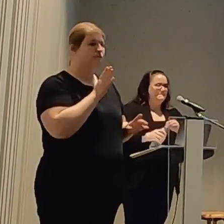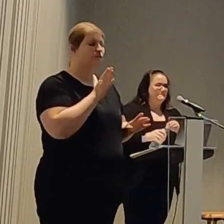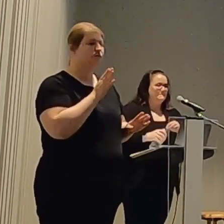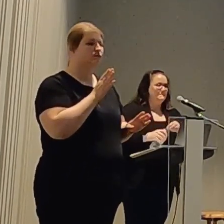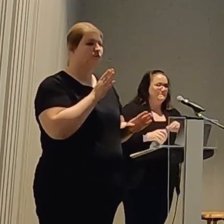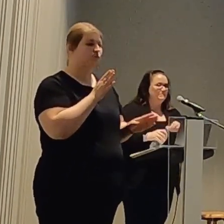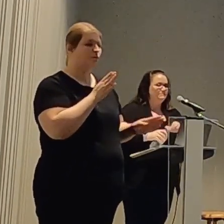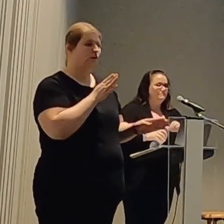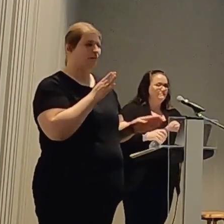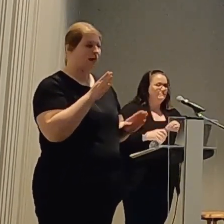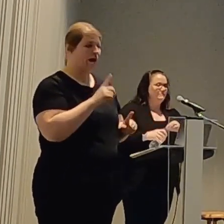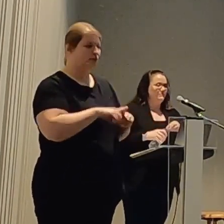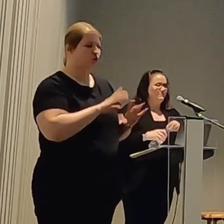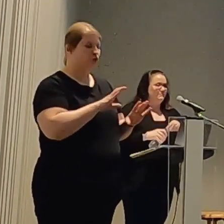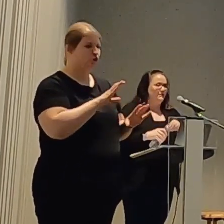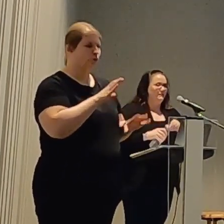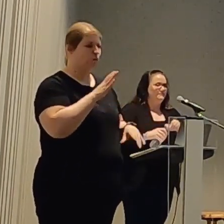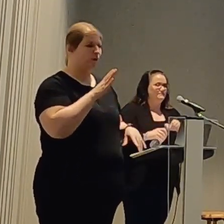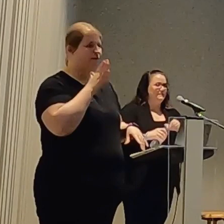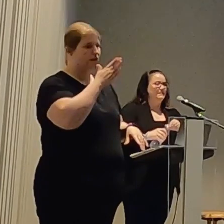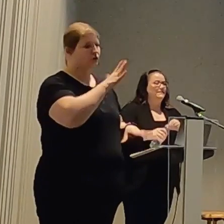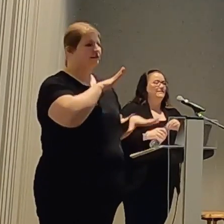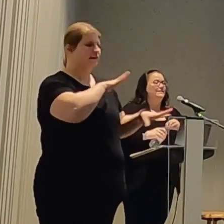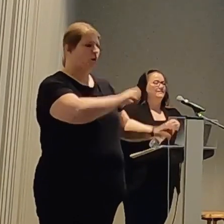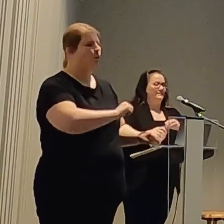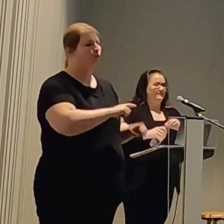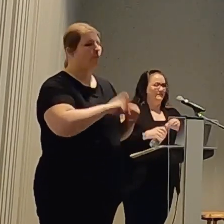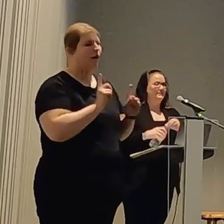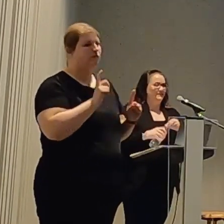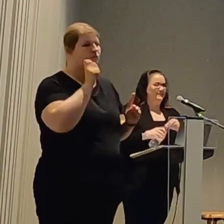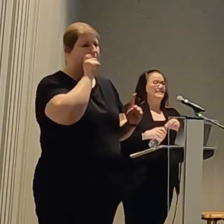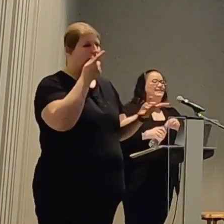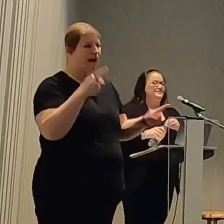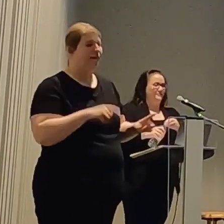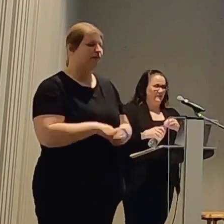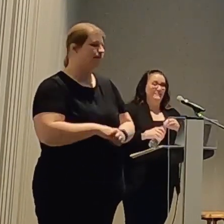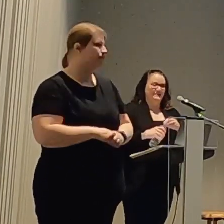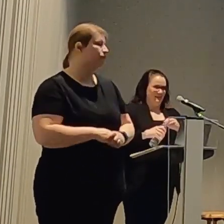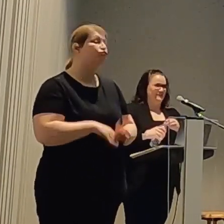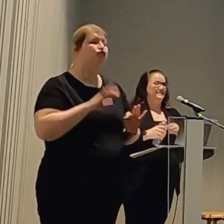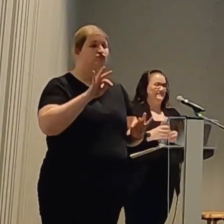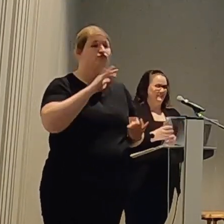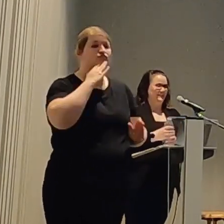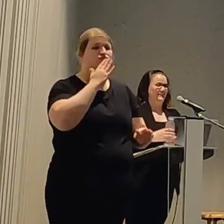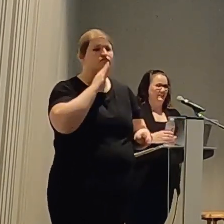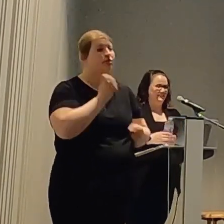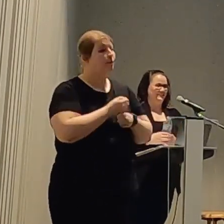him in eventually anyway and take over Spain, but that didn't happen. Thank you, that makes a